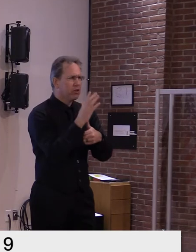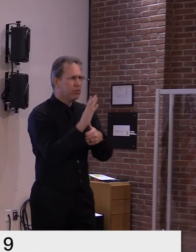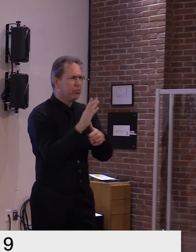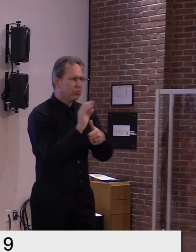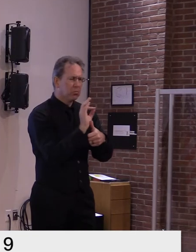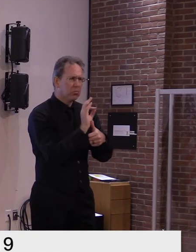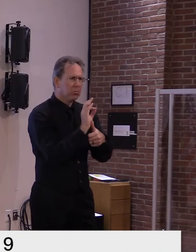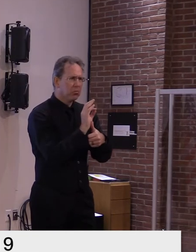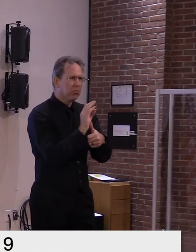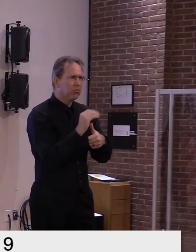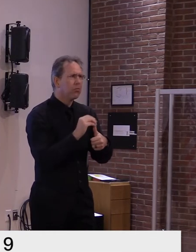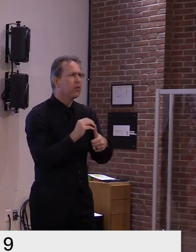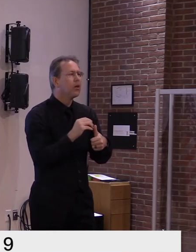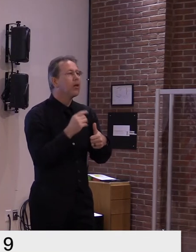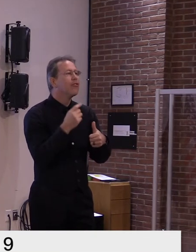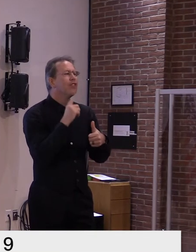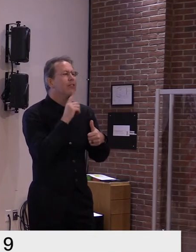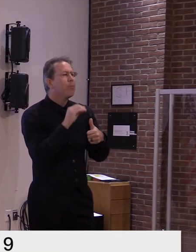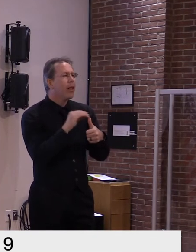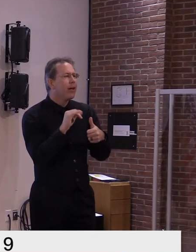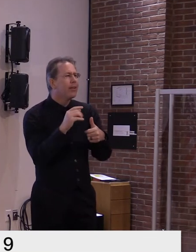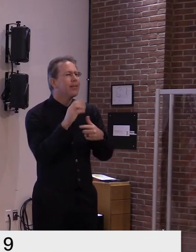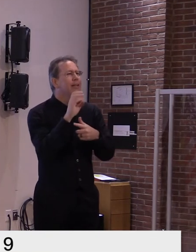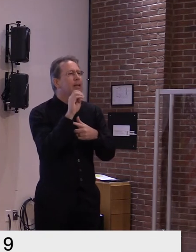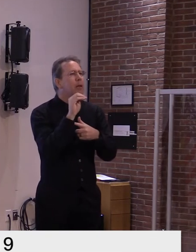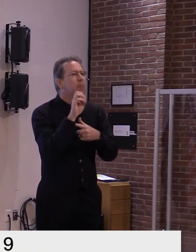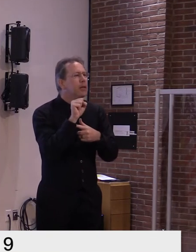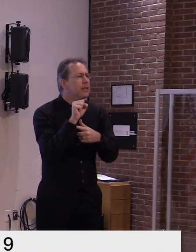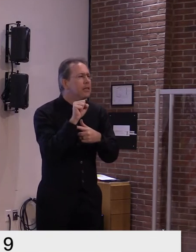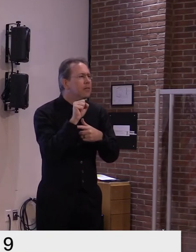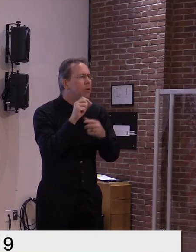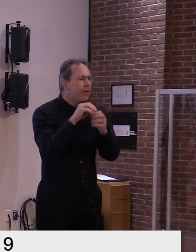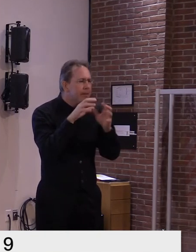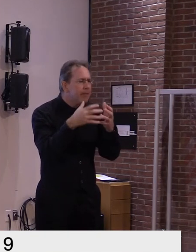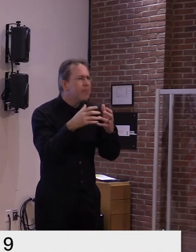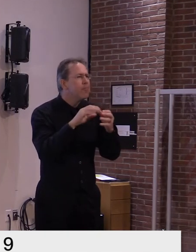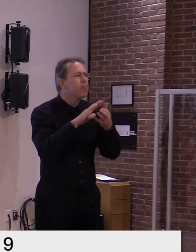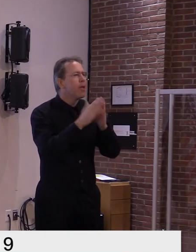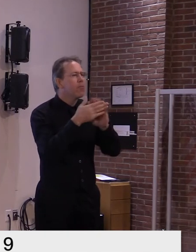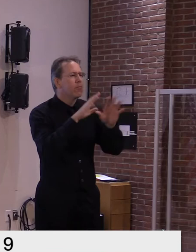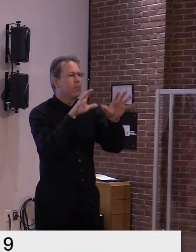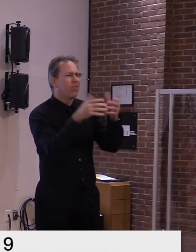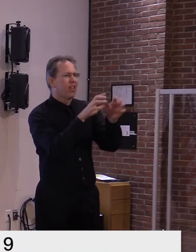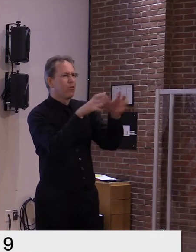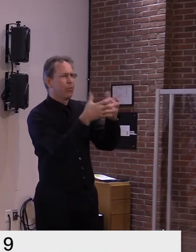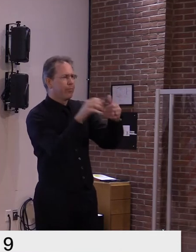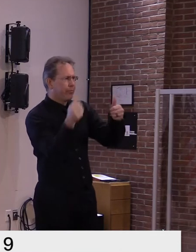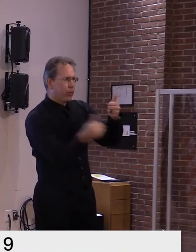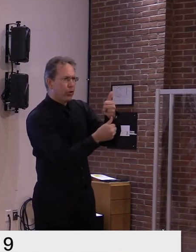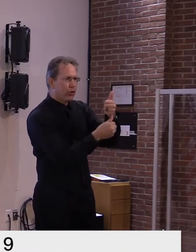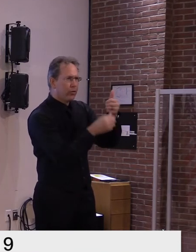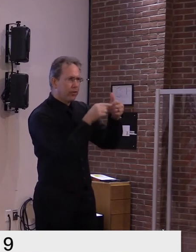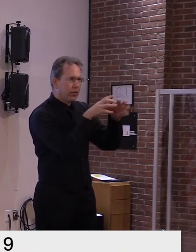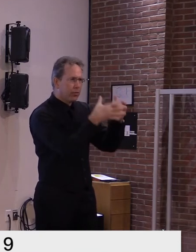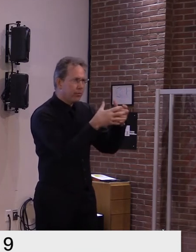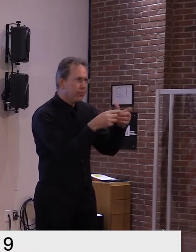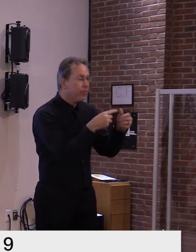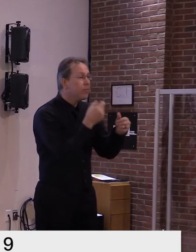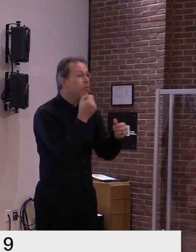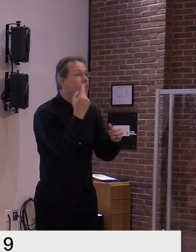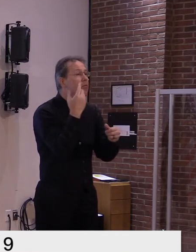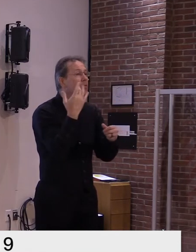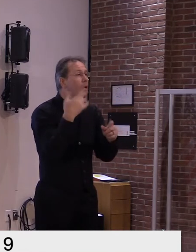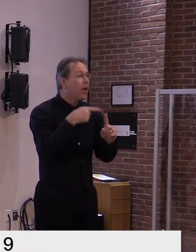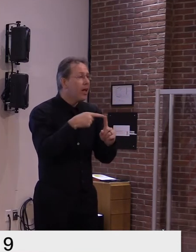just expand the EMS category because we realized that that many of these